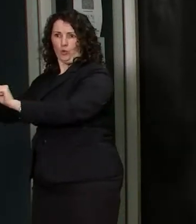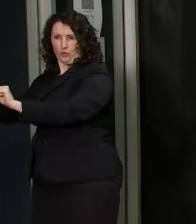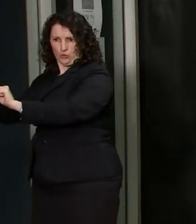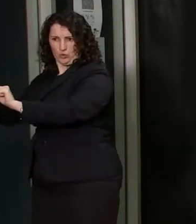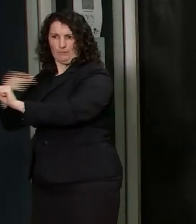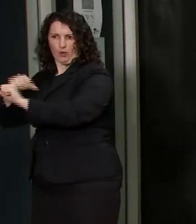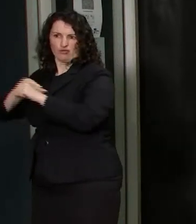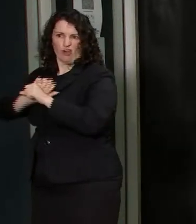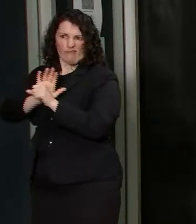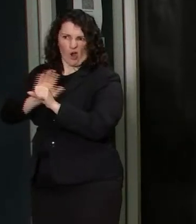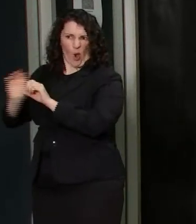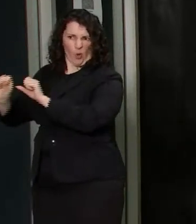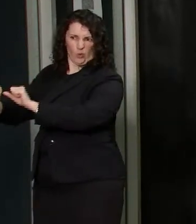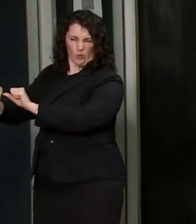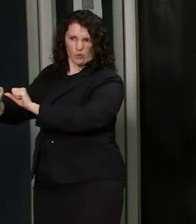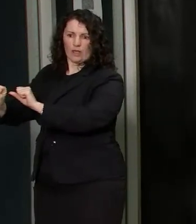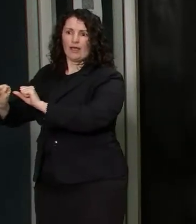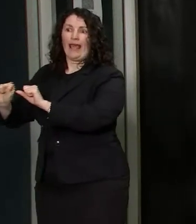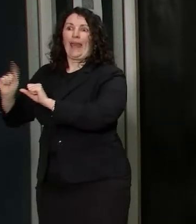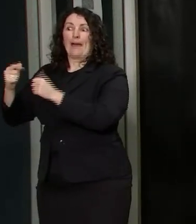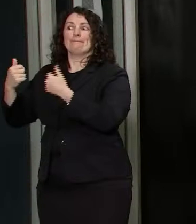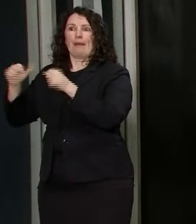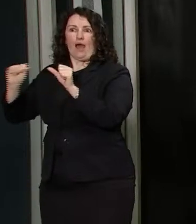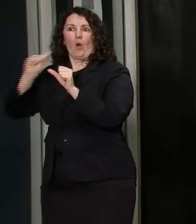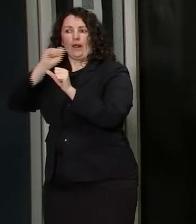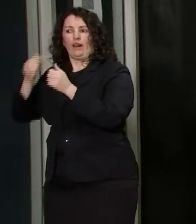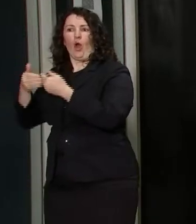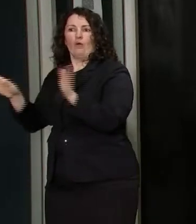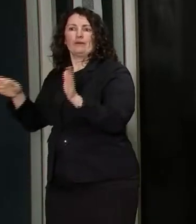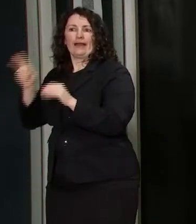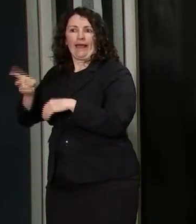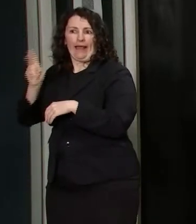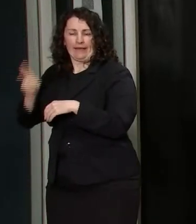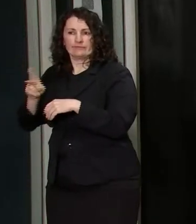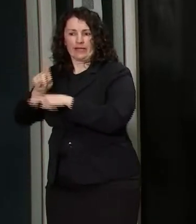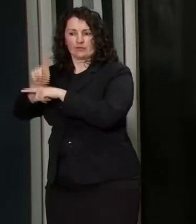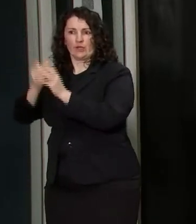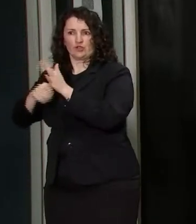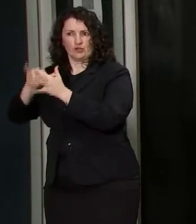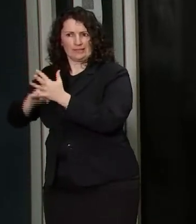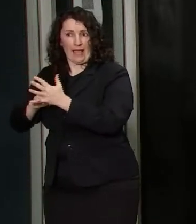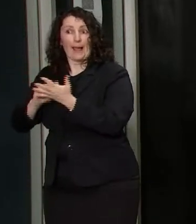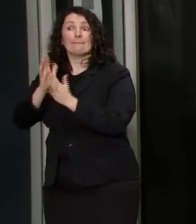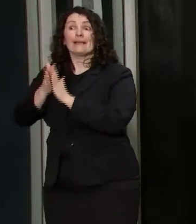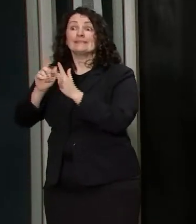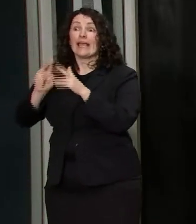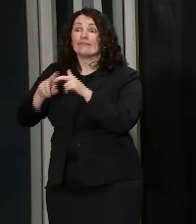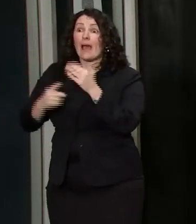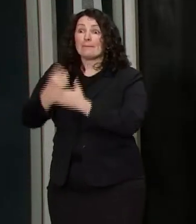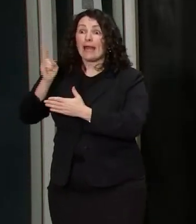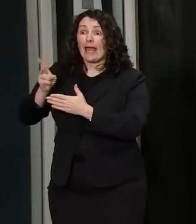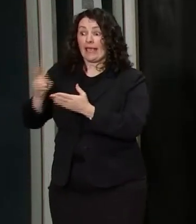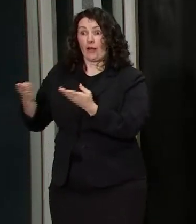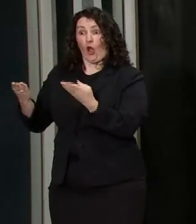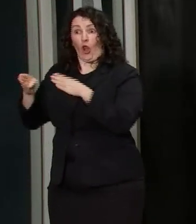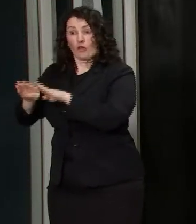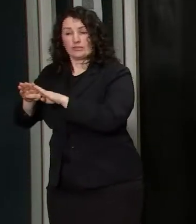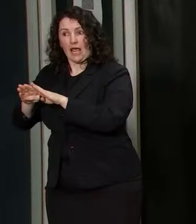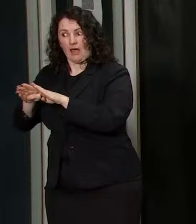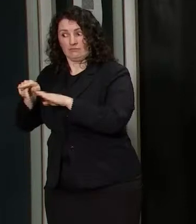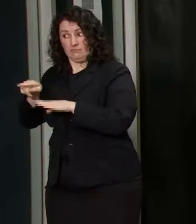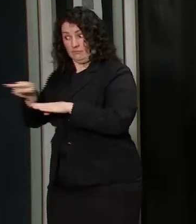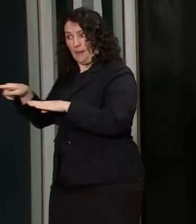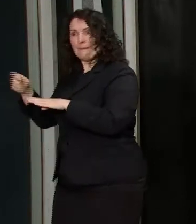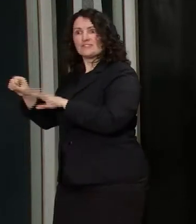It's like all the settings that we put in place. A lockdown is an absolute last